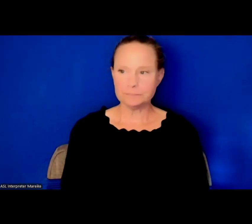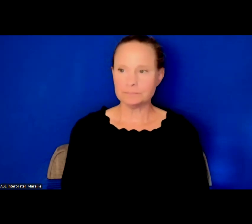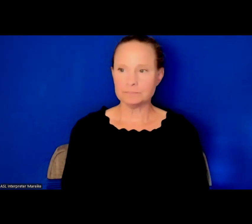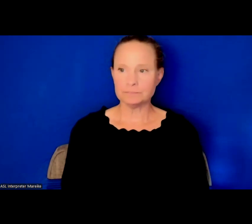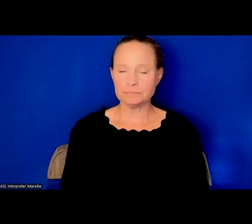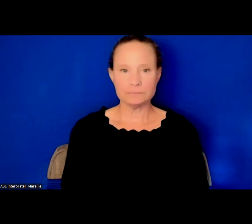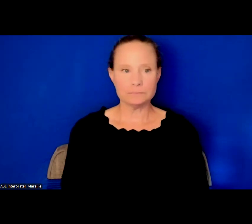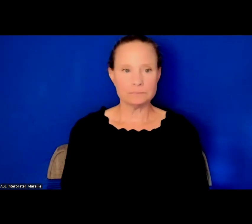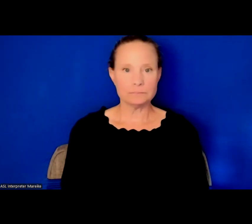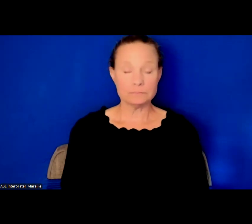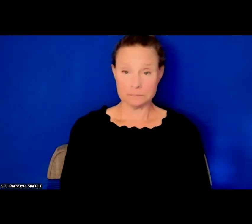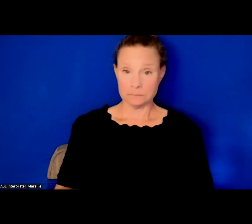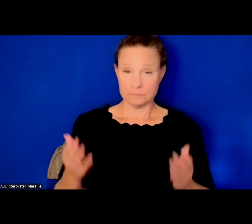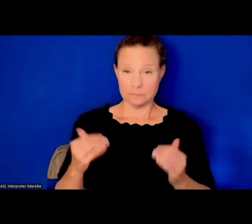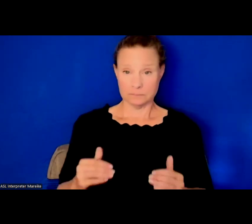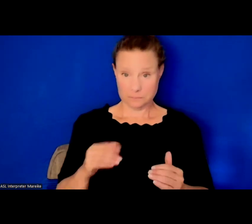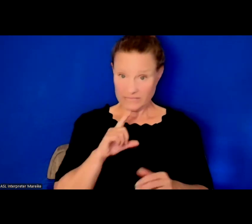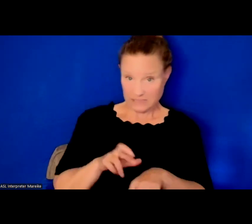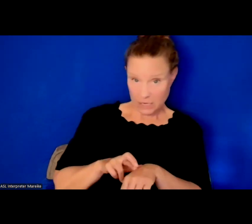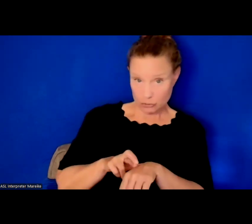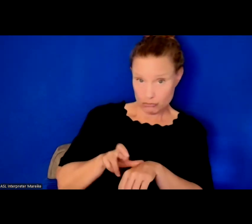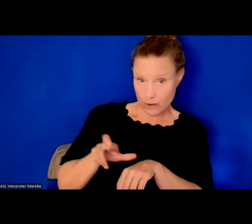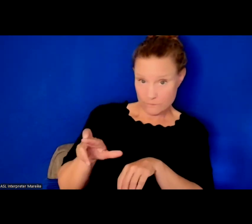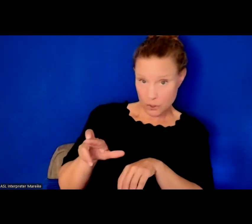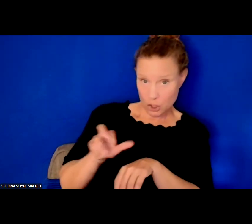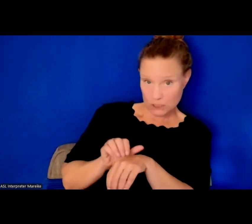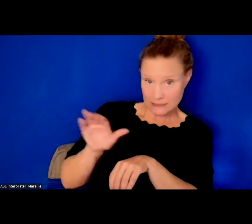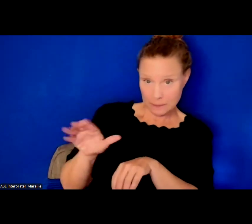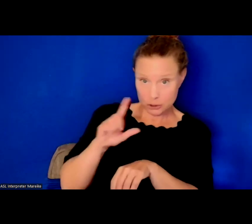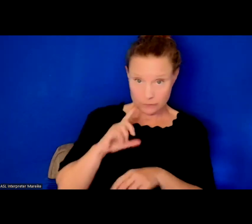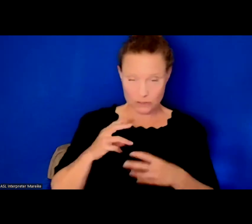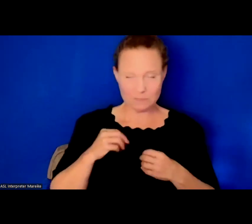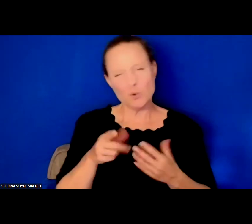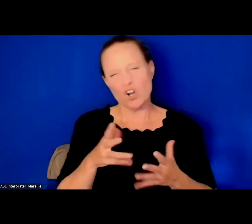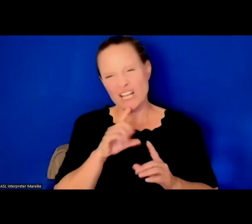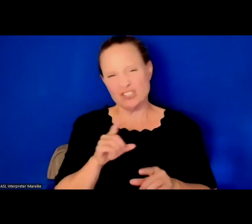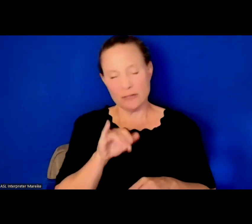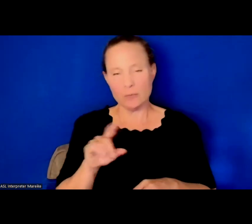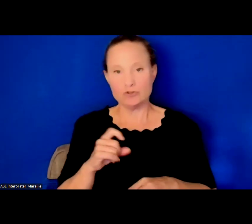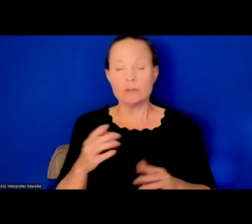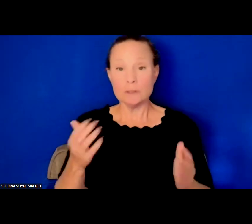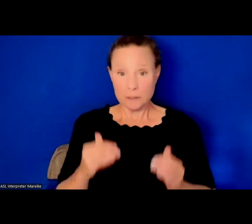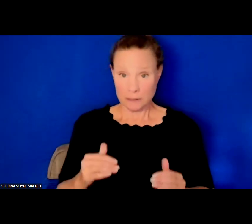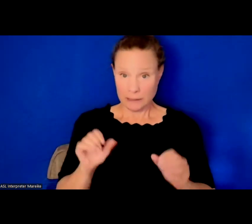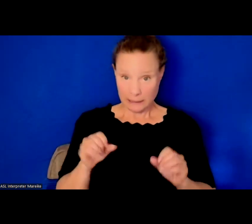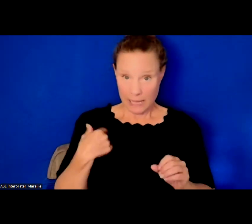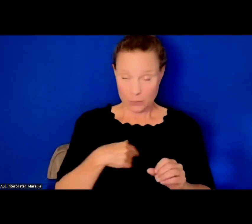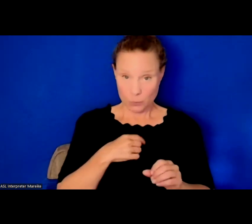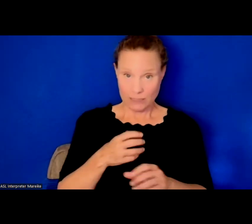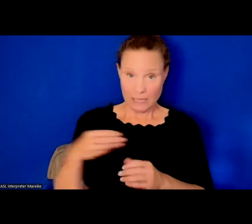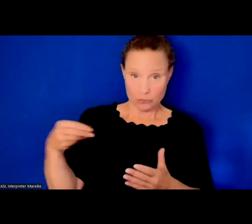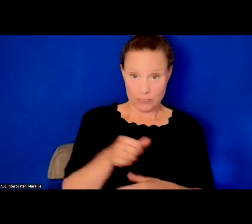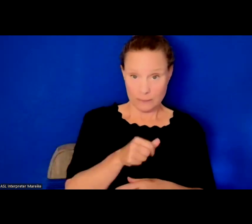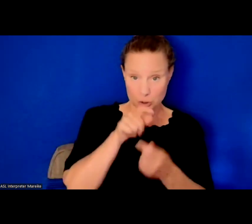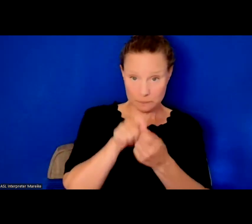Is there a referral submission for acceptance? I think you've already answered that question. Mhm. Can we get the reimbursement